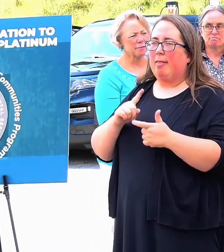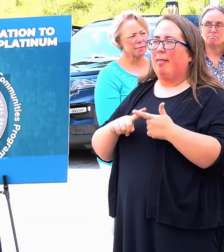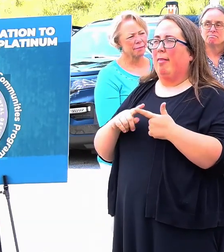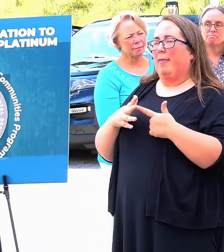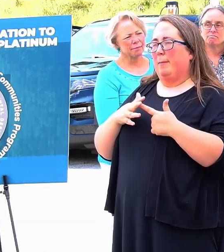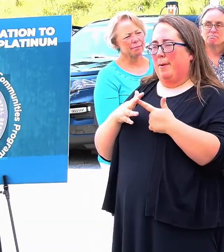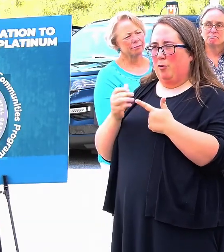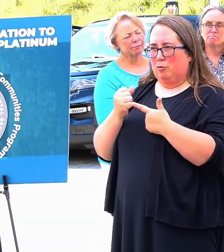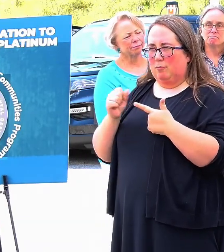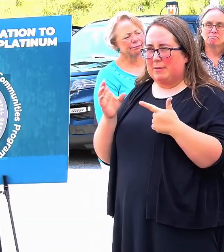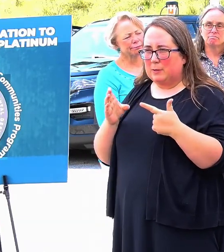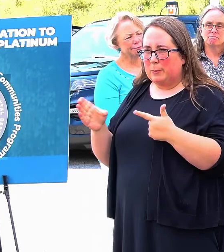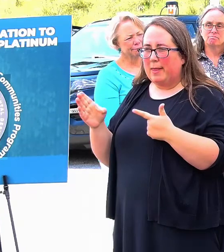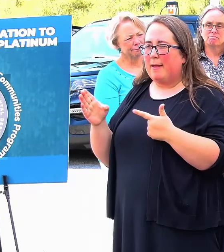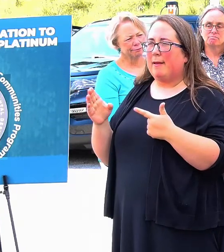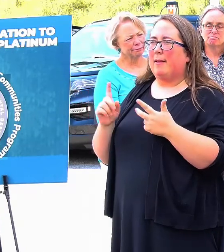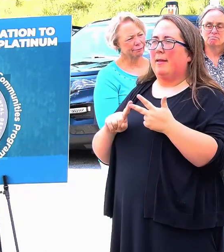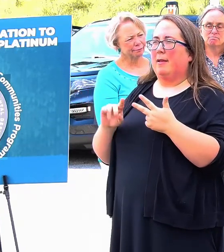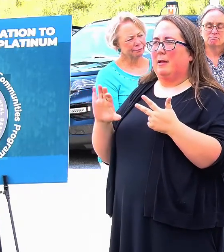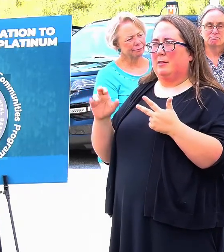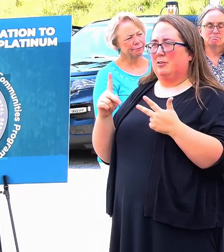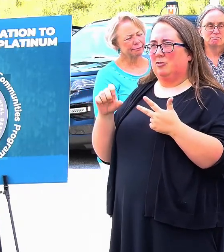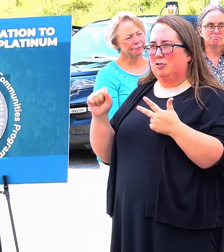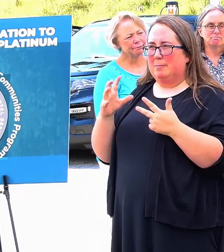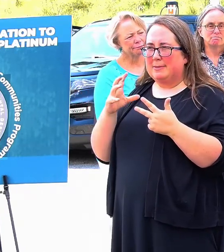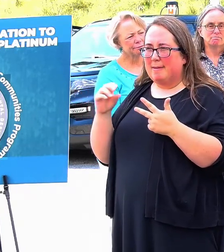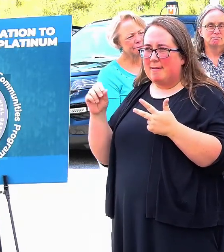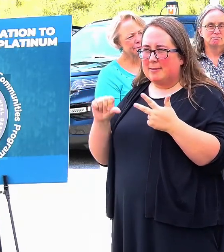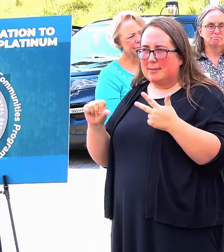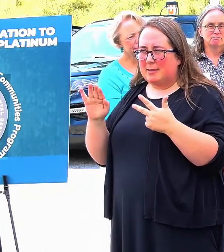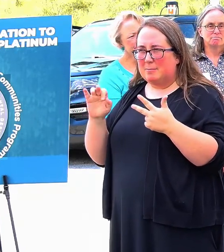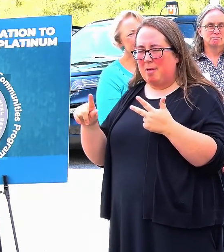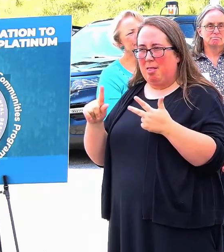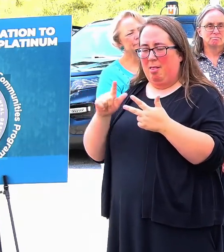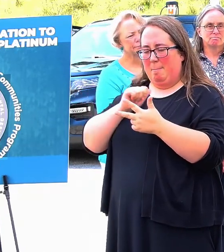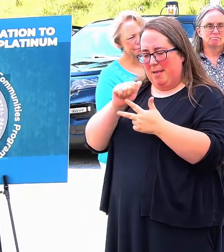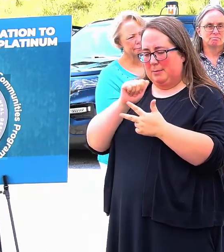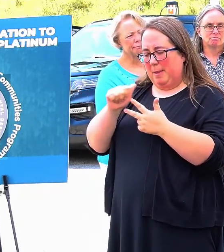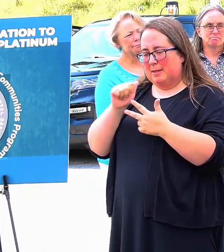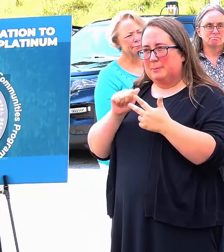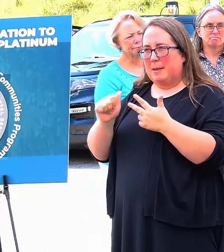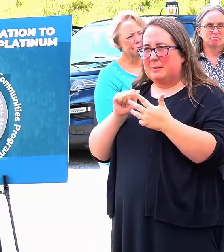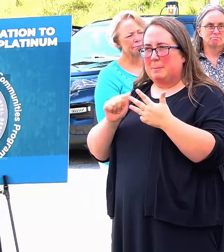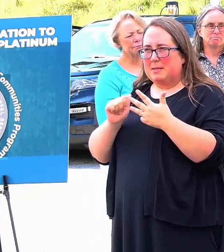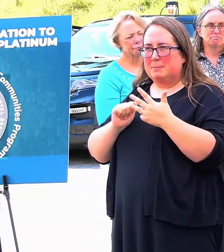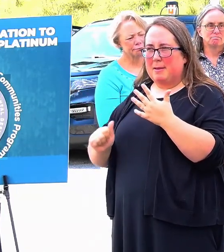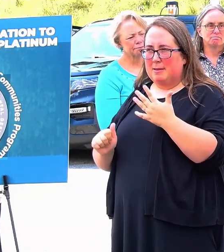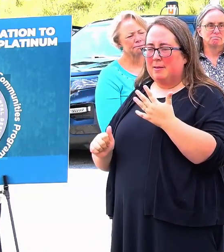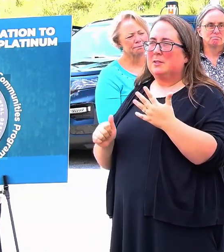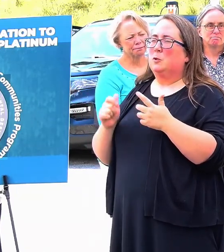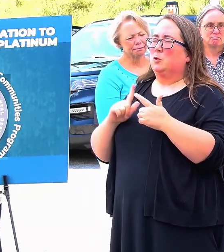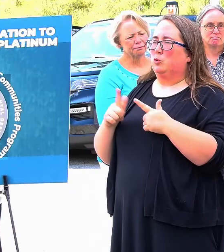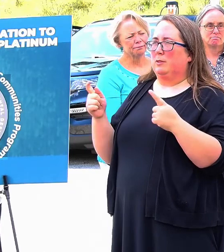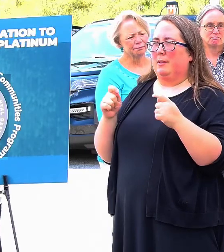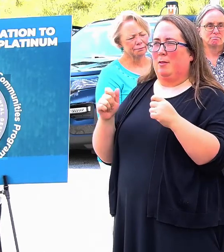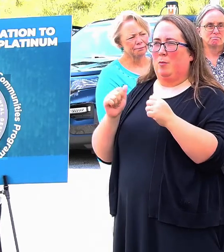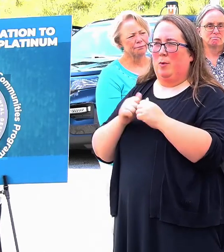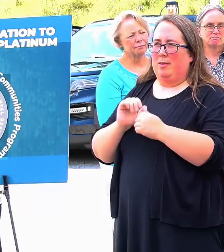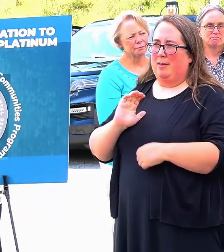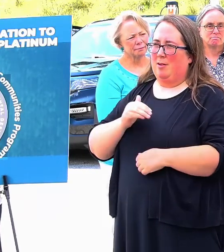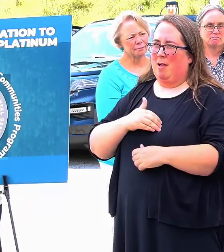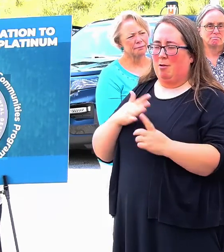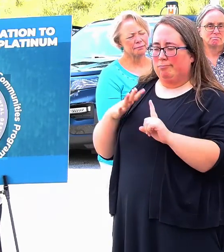Rescue Plan, in the CHIPS and Science bill, and the list goes on and on and on, to deal with